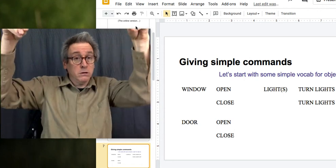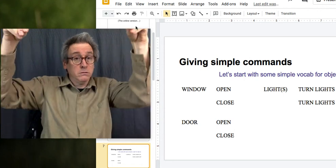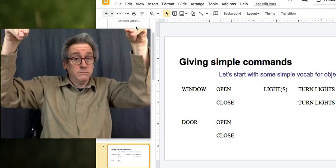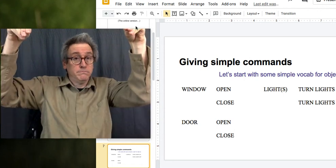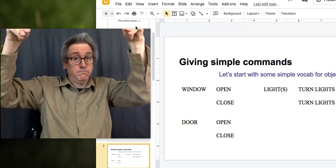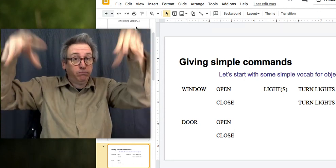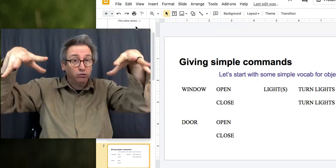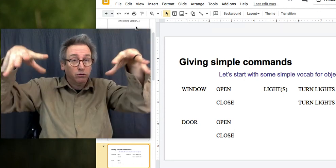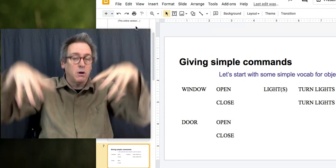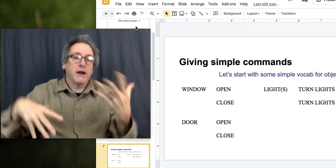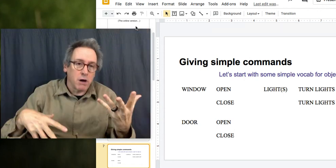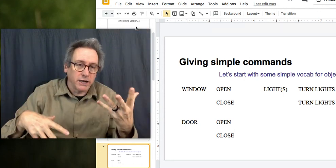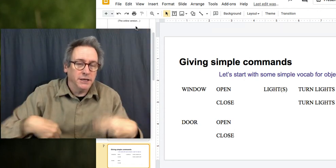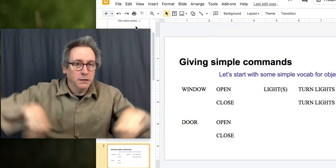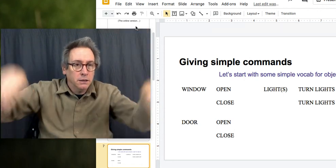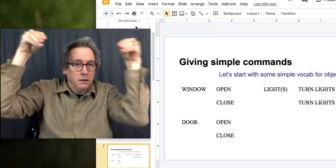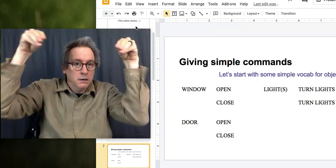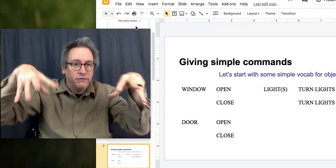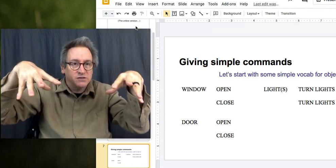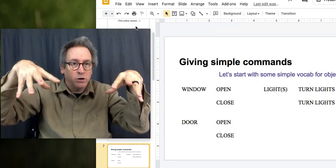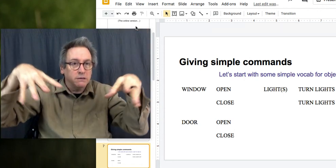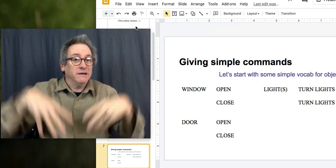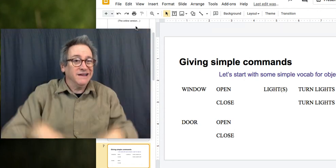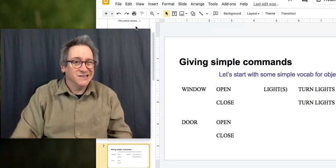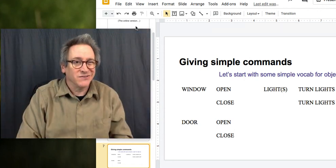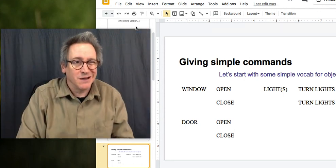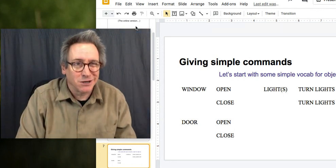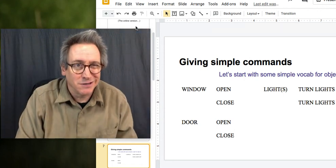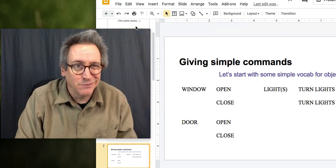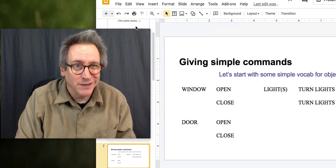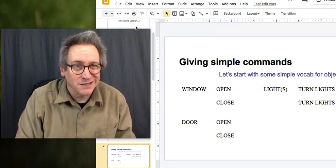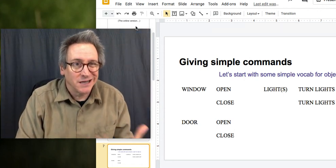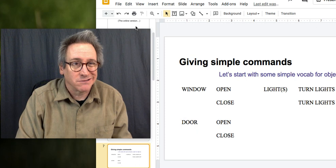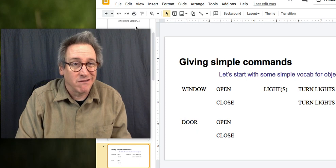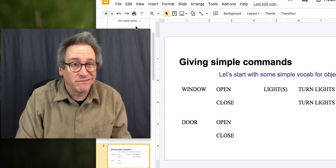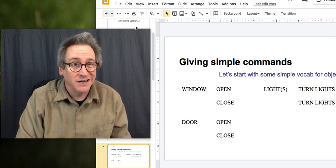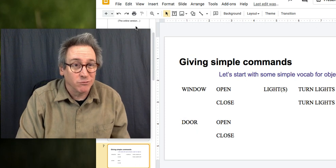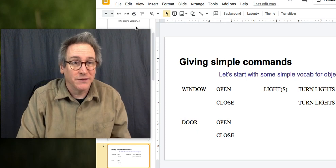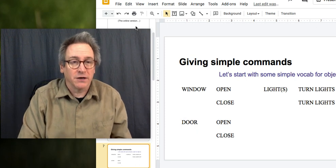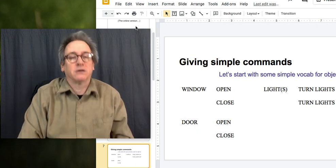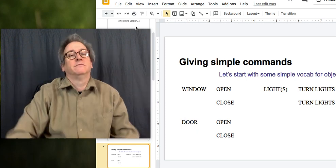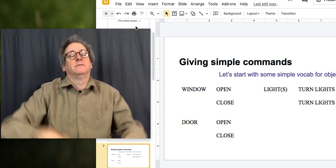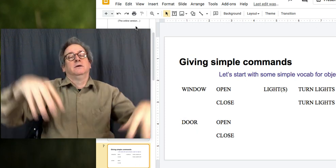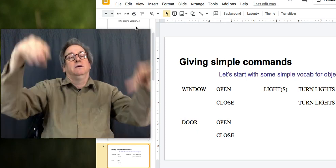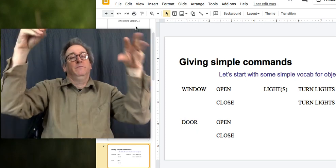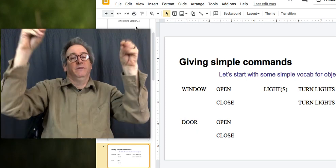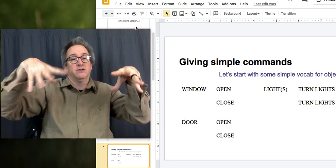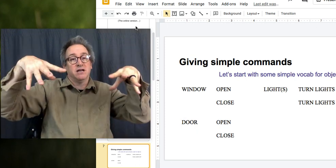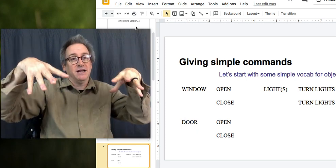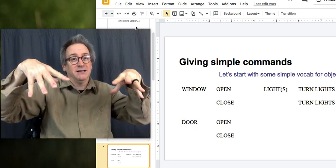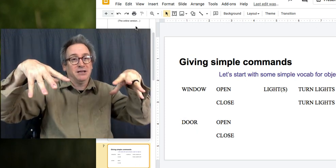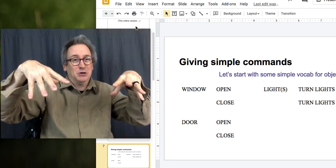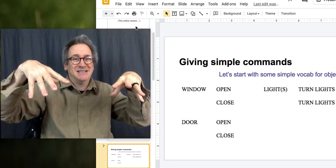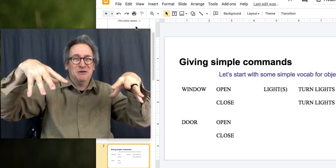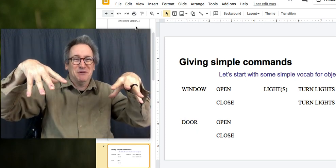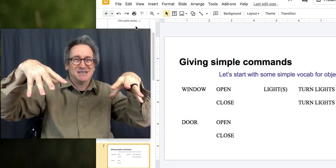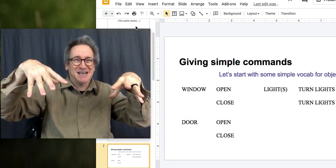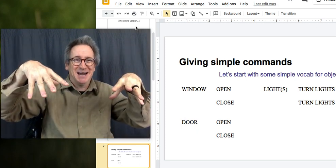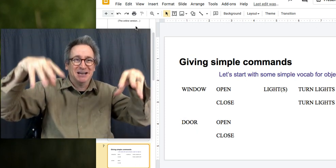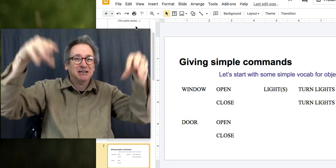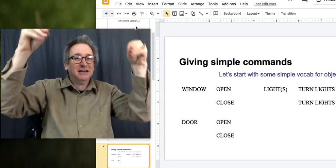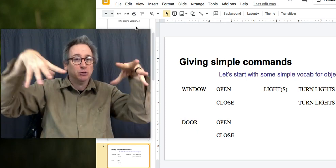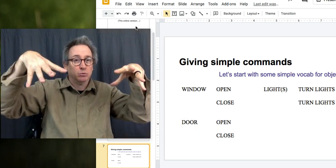Or, ironically, this one is oftentimes hard to do because the lights are off and we're in the dark. If there's enough light that you can see when